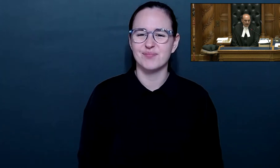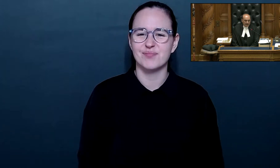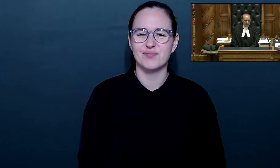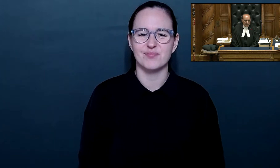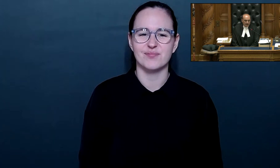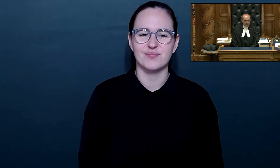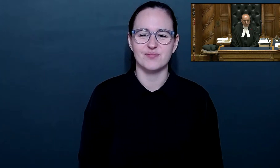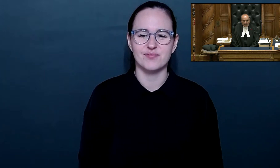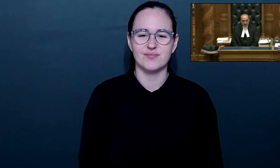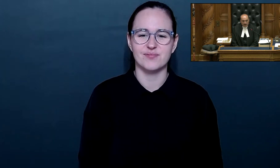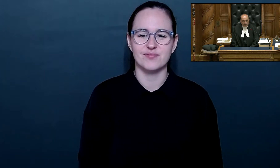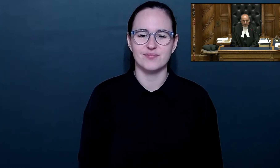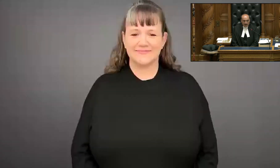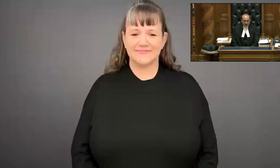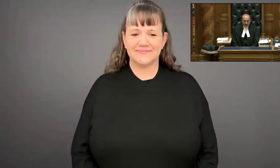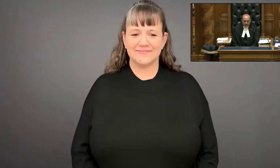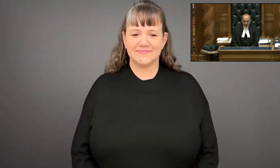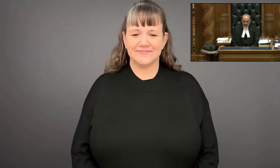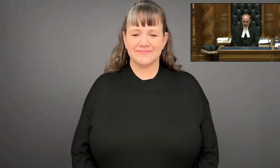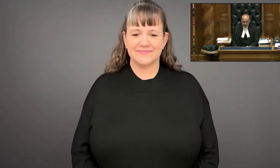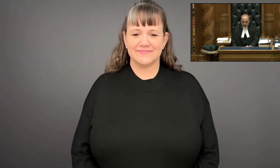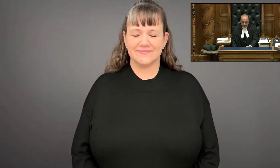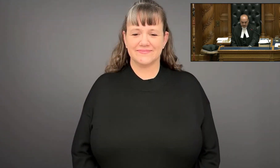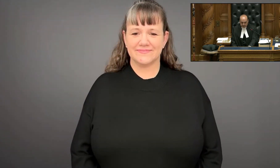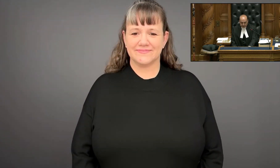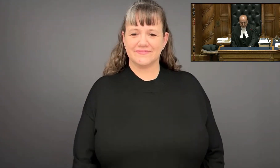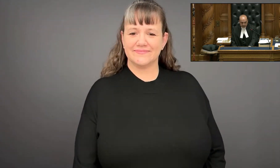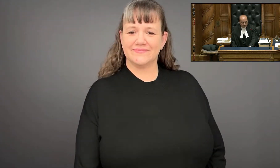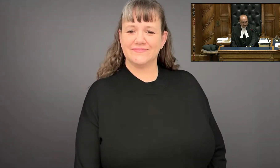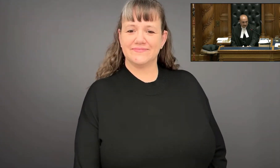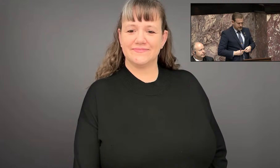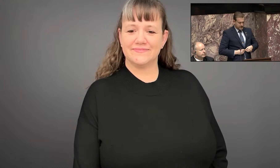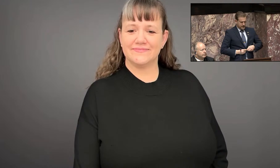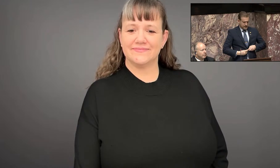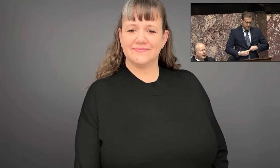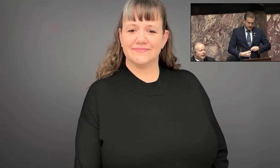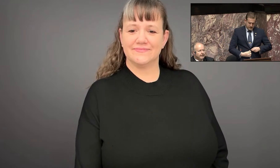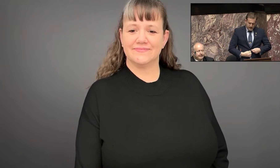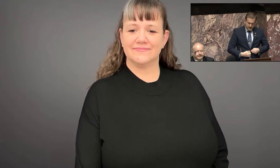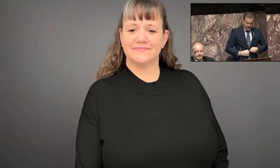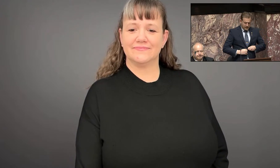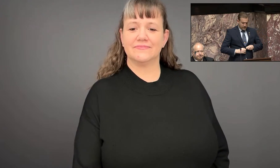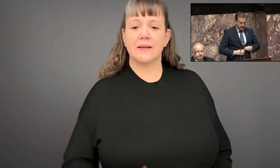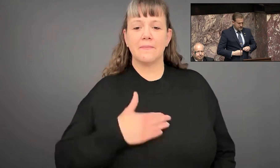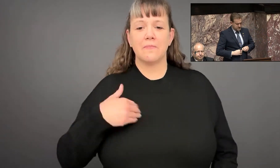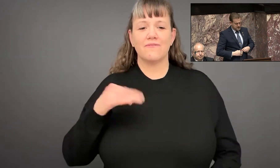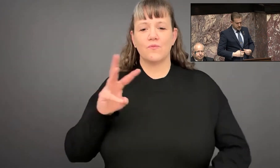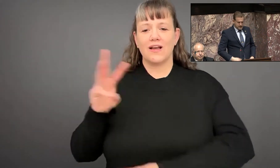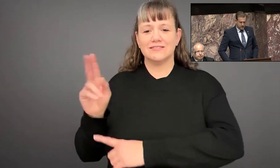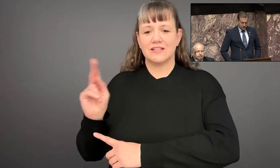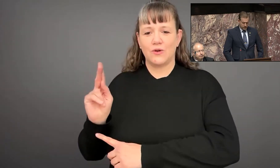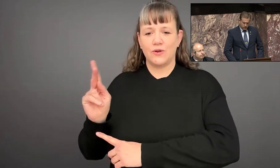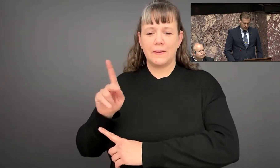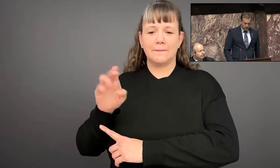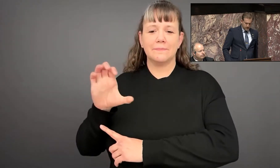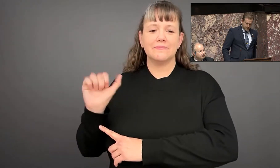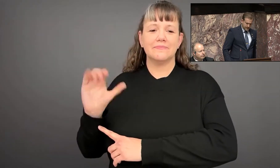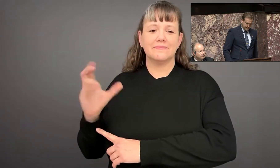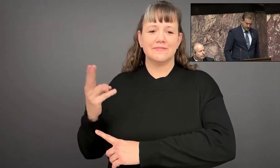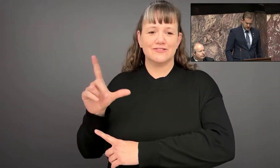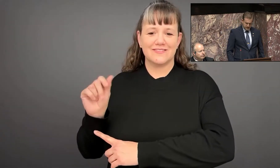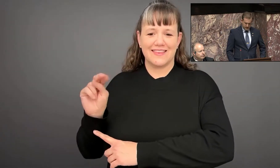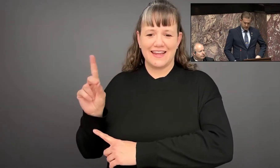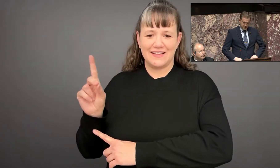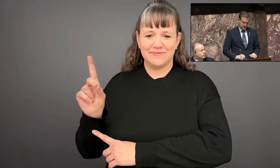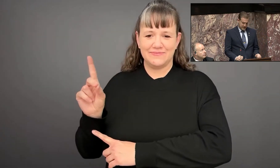Member for Westland, Peachland. Thank you, Mr. Speaker. Today, I rise to speak about the Royal